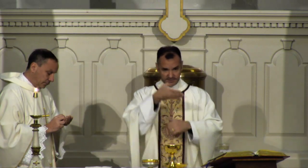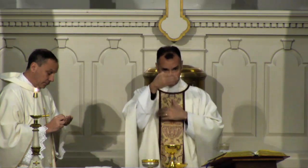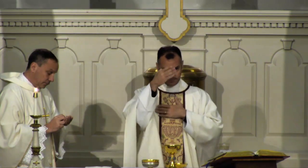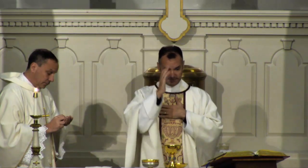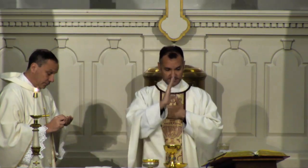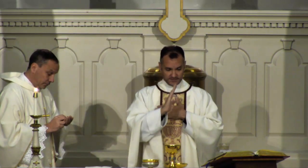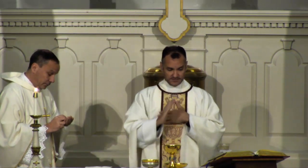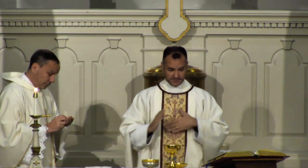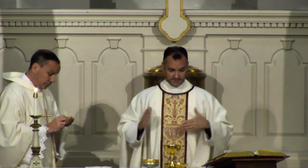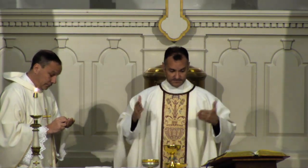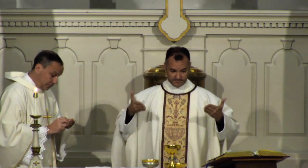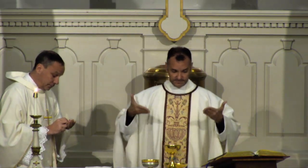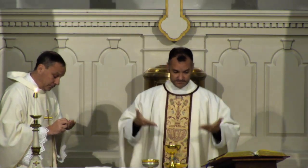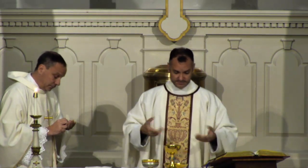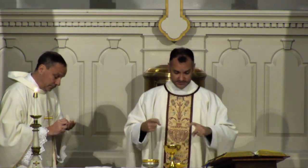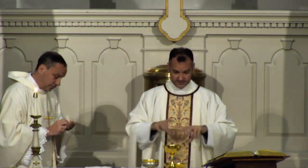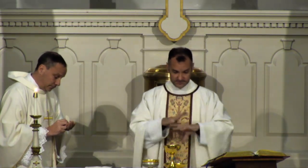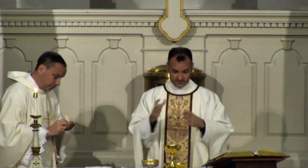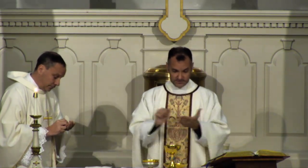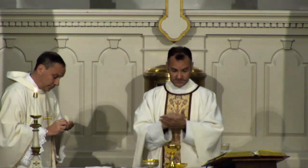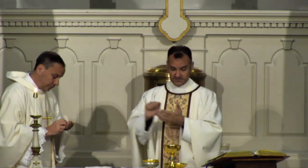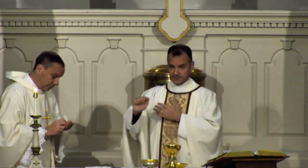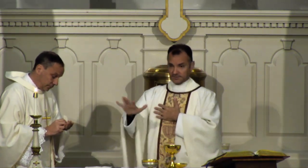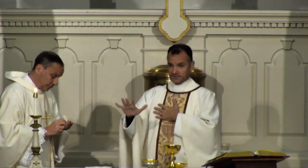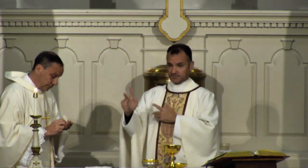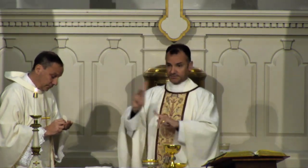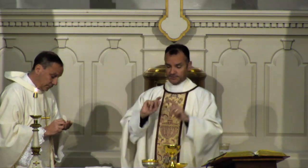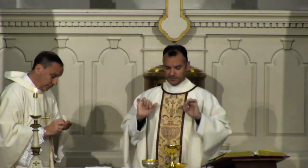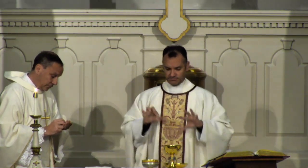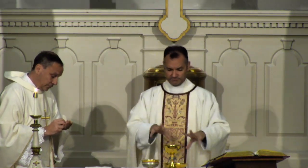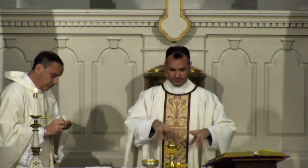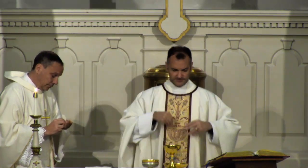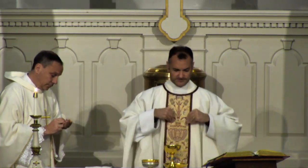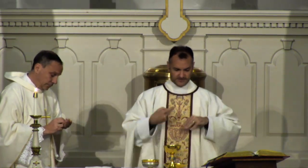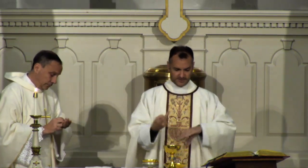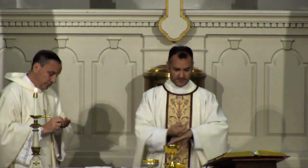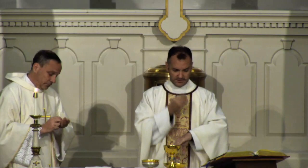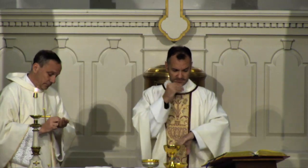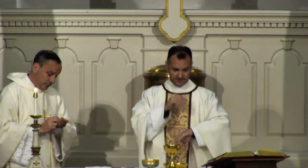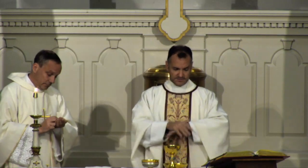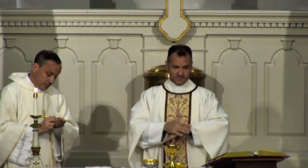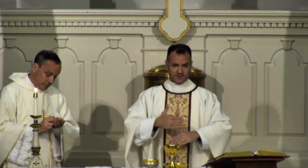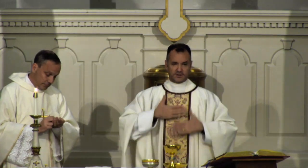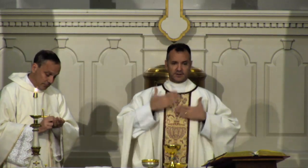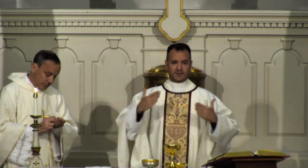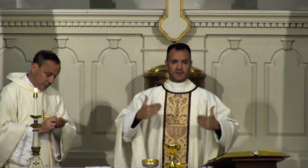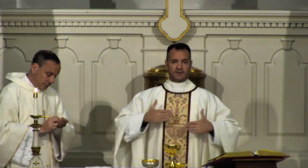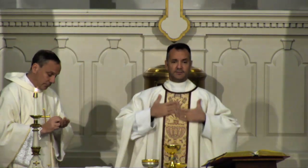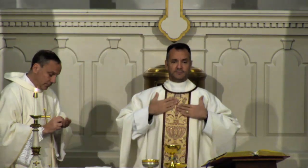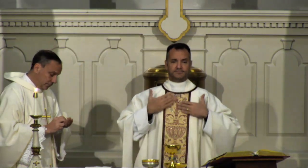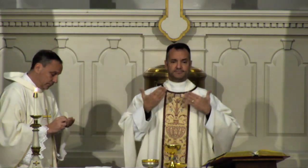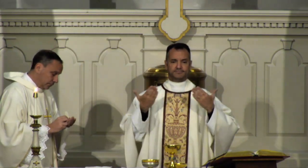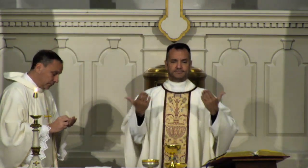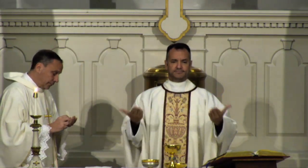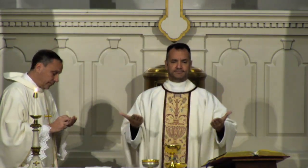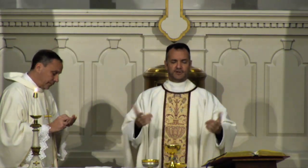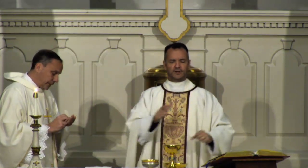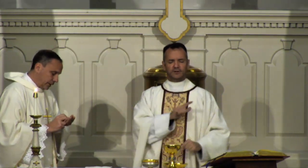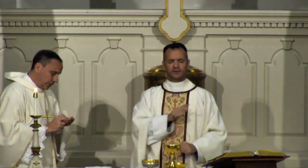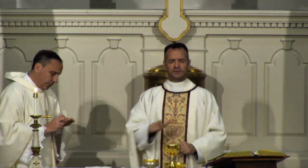Behold the Lamb of God. Behold him who takes away the sins of the world. Blessed are those called to the supper of the